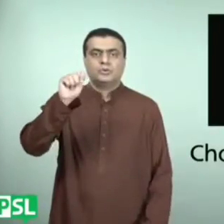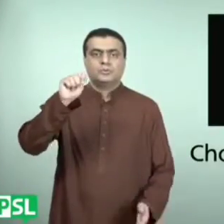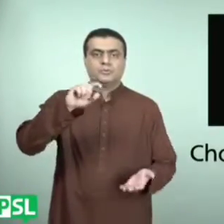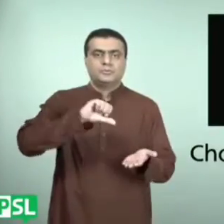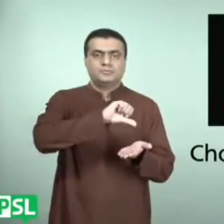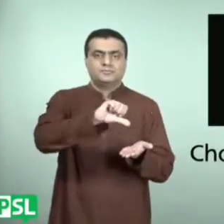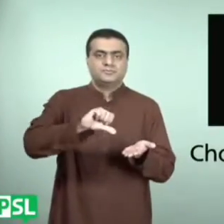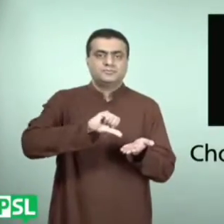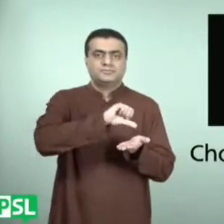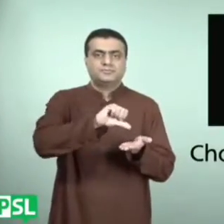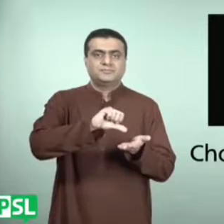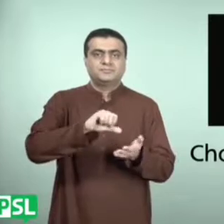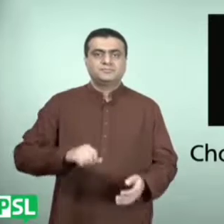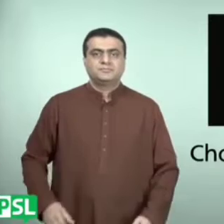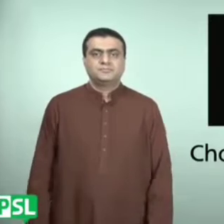Chocolate topping.